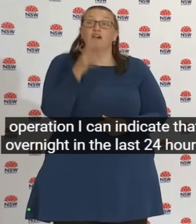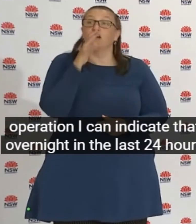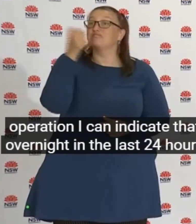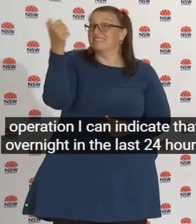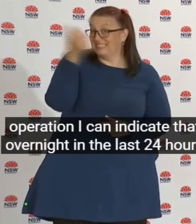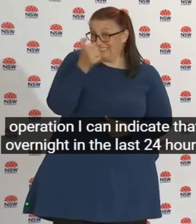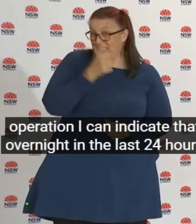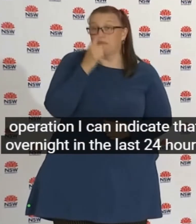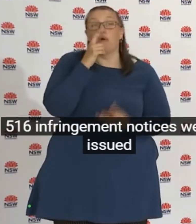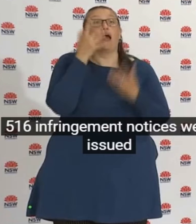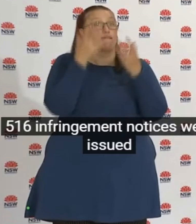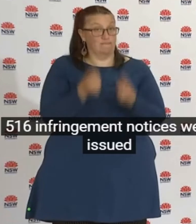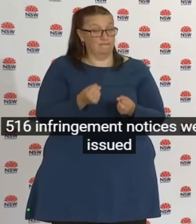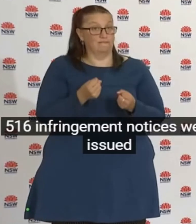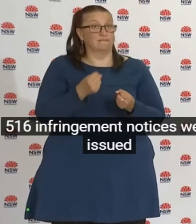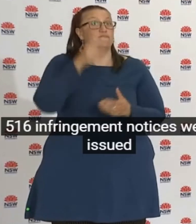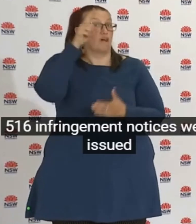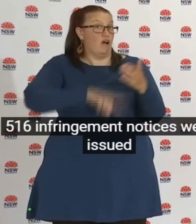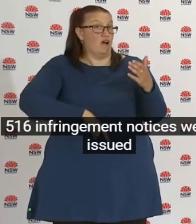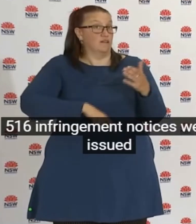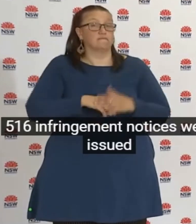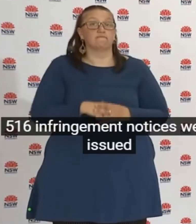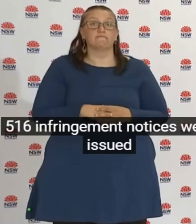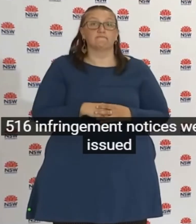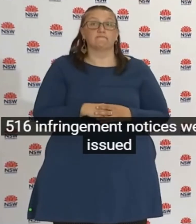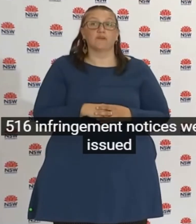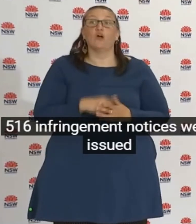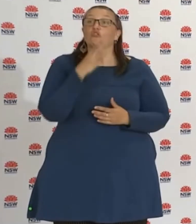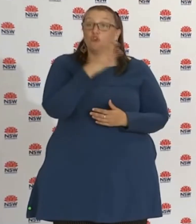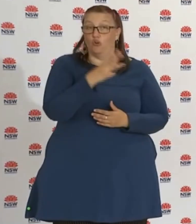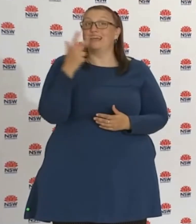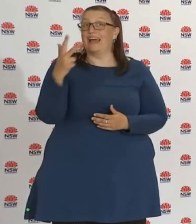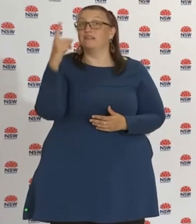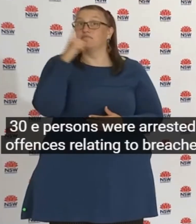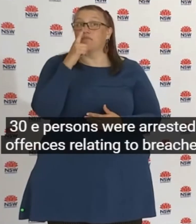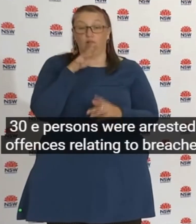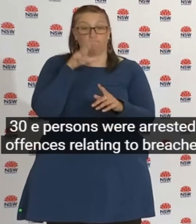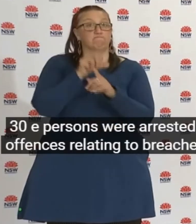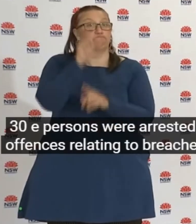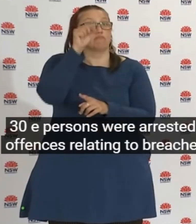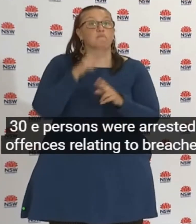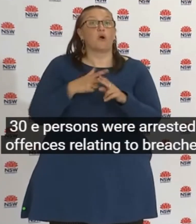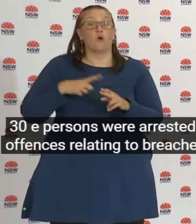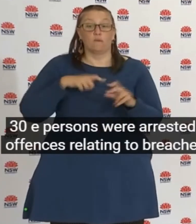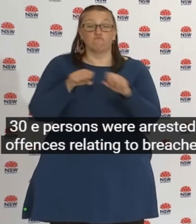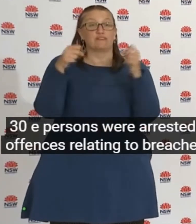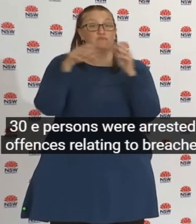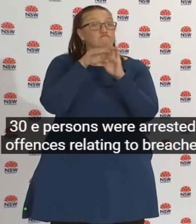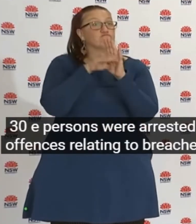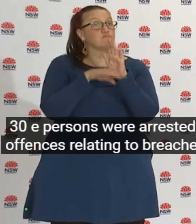were issued. 38 persons were arrested for offences relating to breaches of the public health